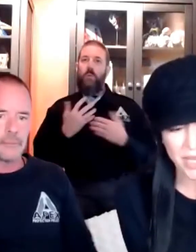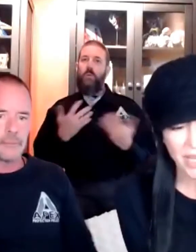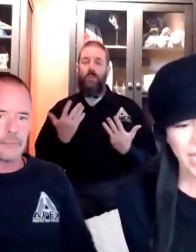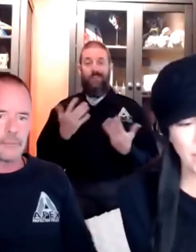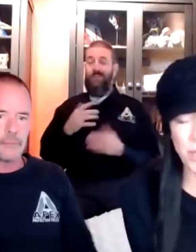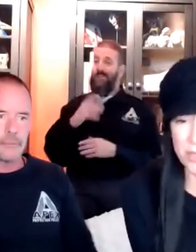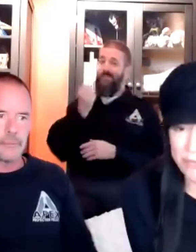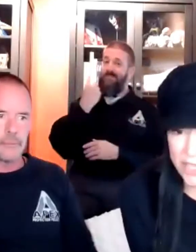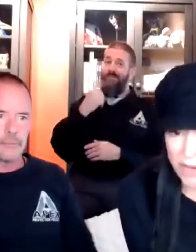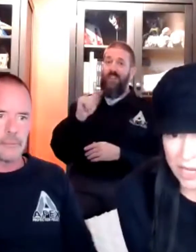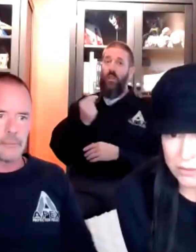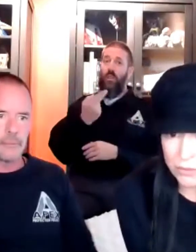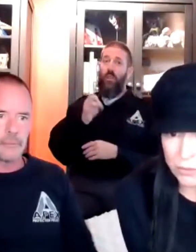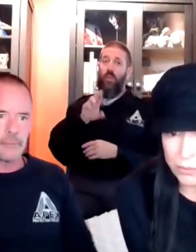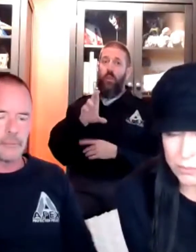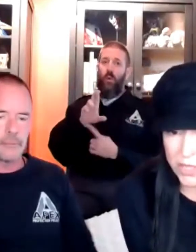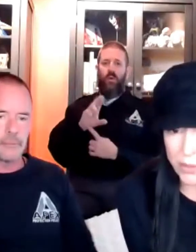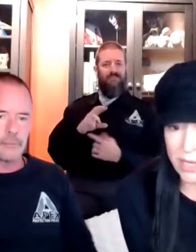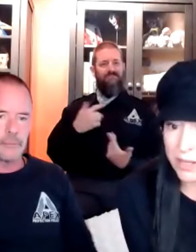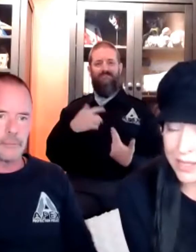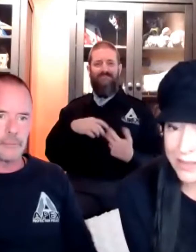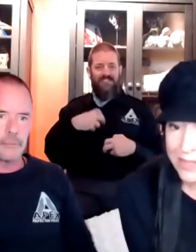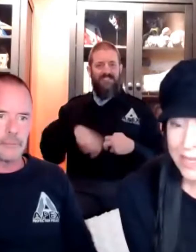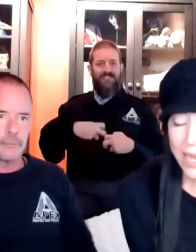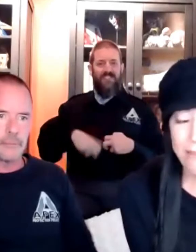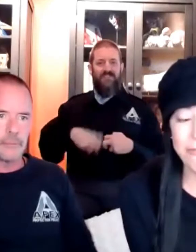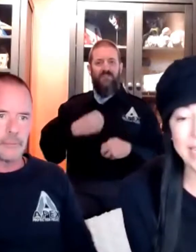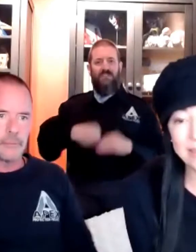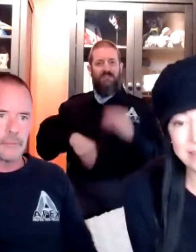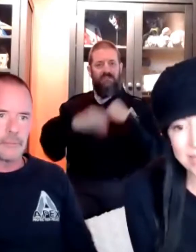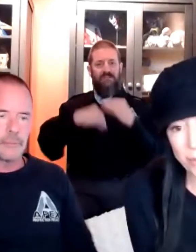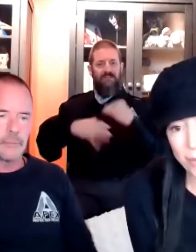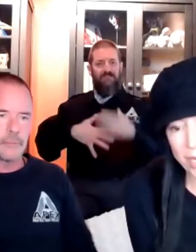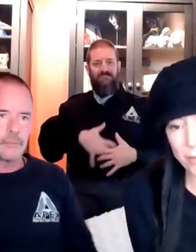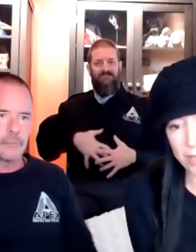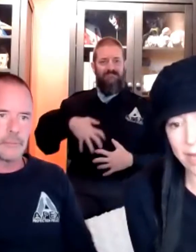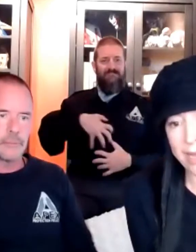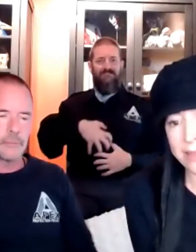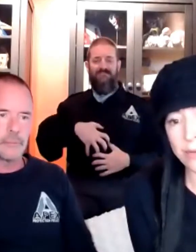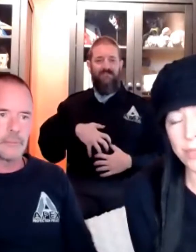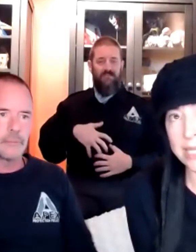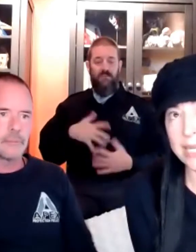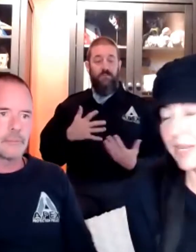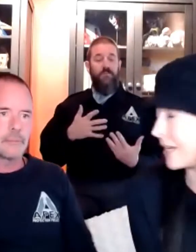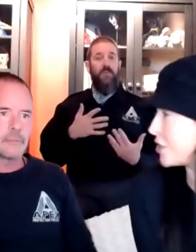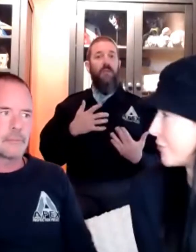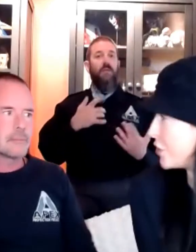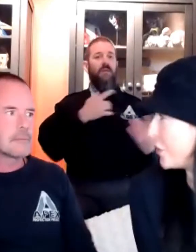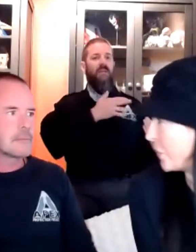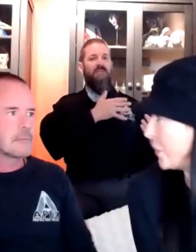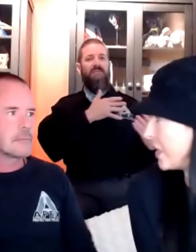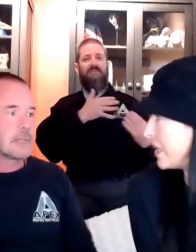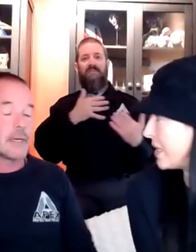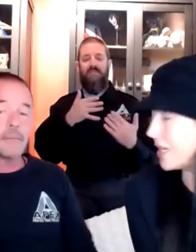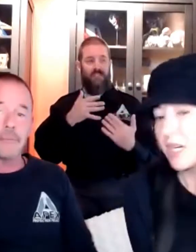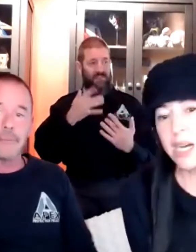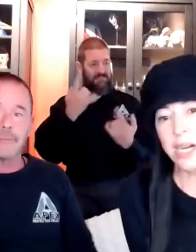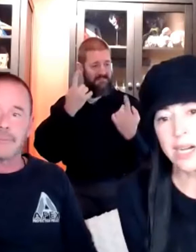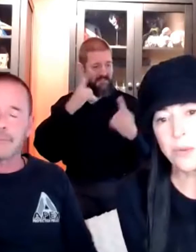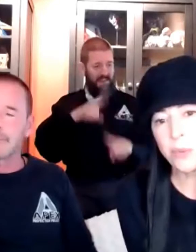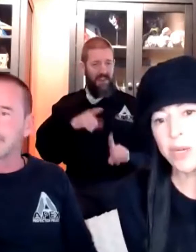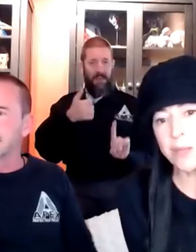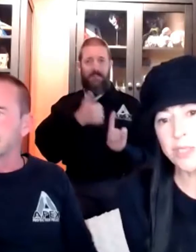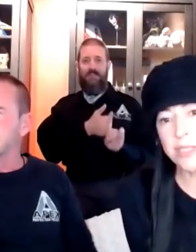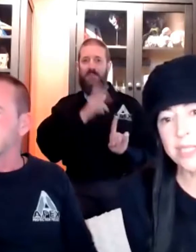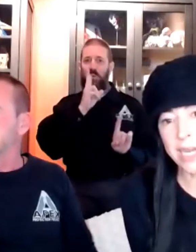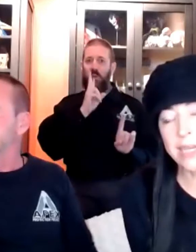issues, and we couldn't figure out what was going on. Finally, we were able, I think when the age of 2,